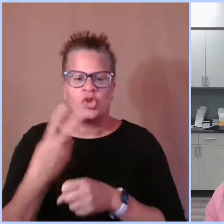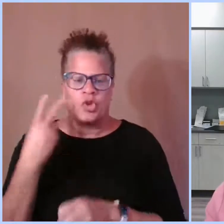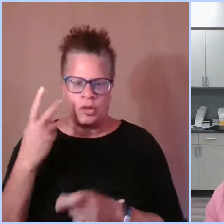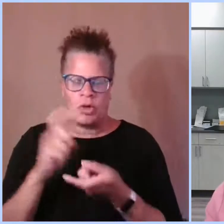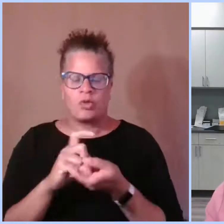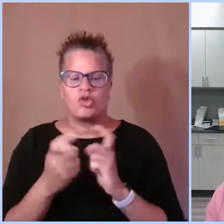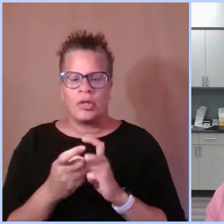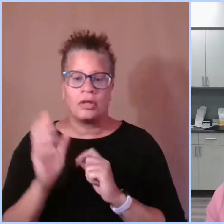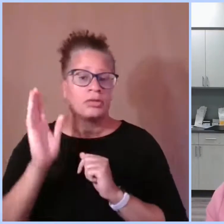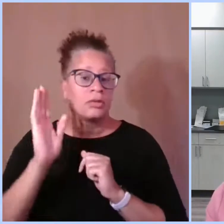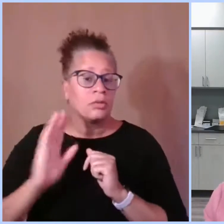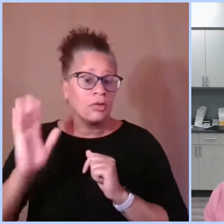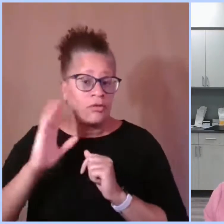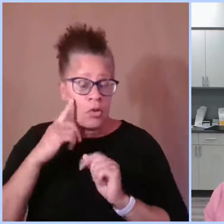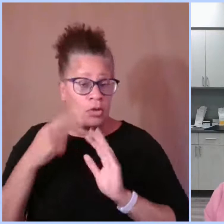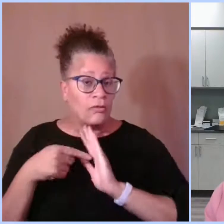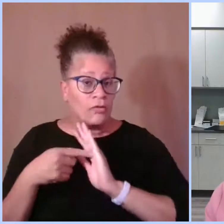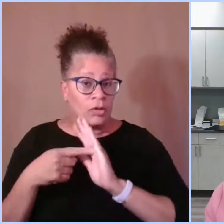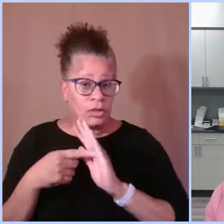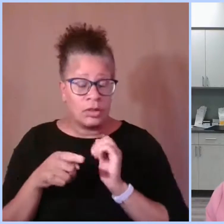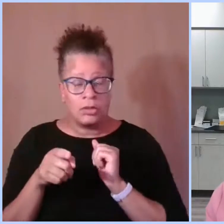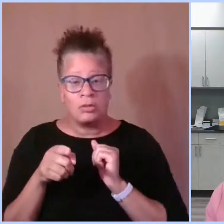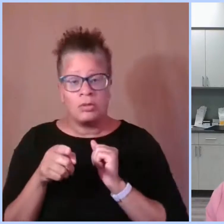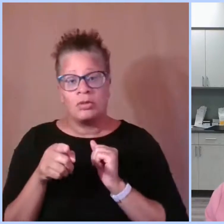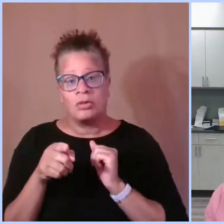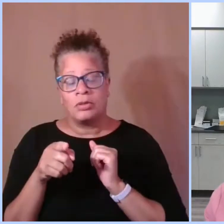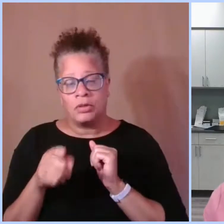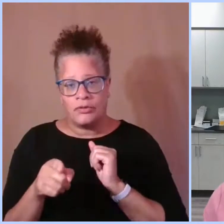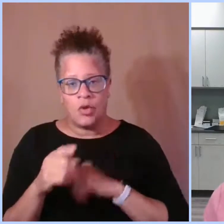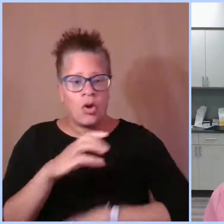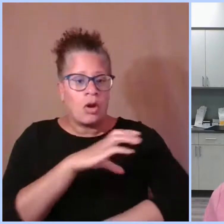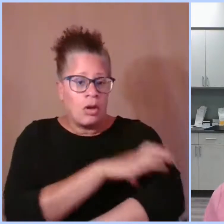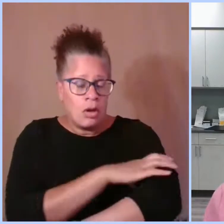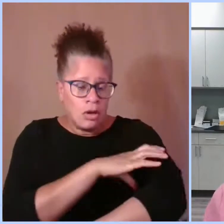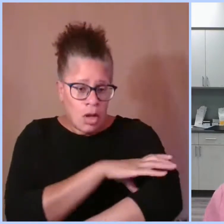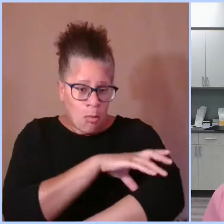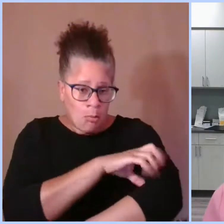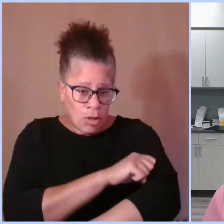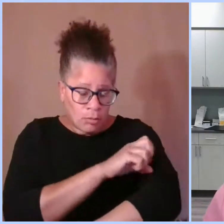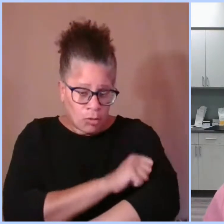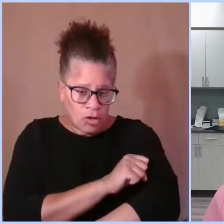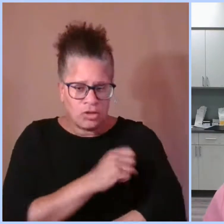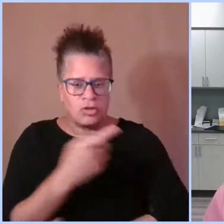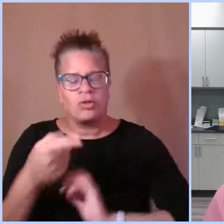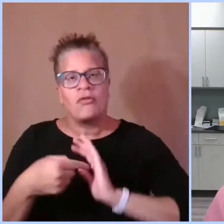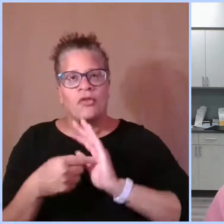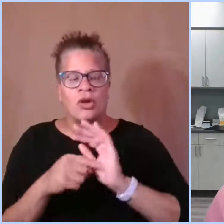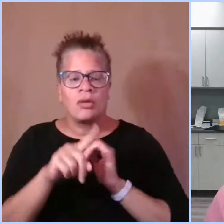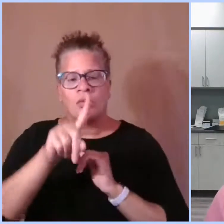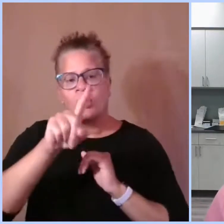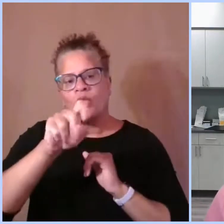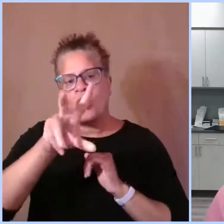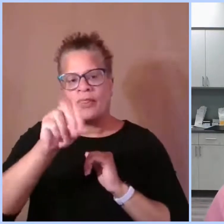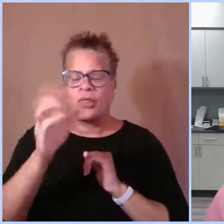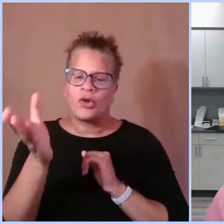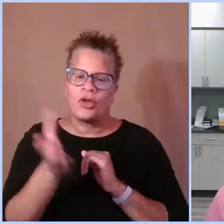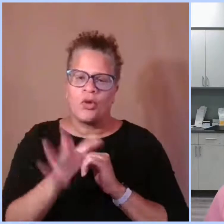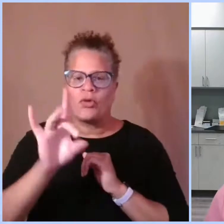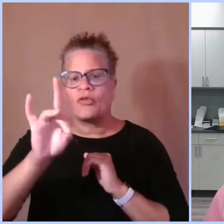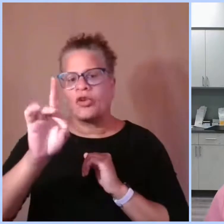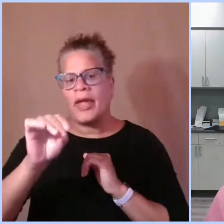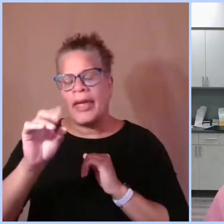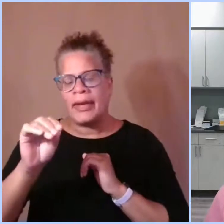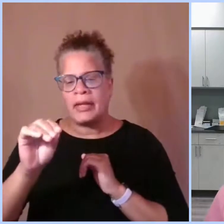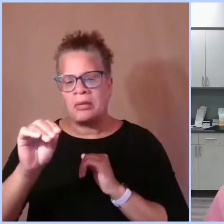be that if your, blood pressure was, say 130 over 80, you